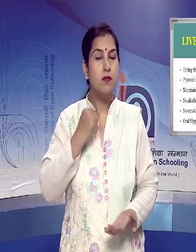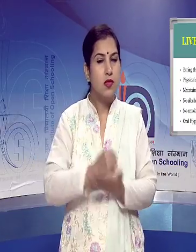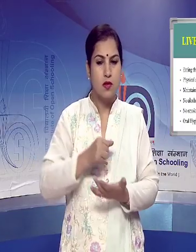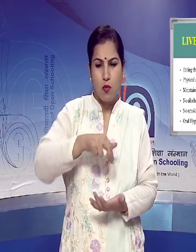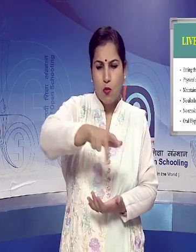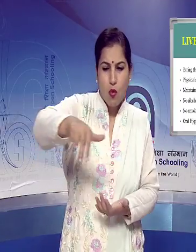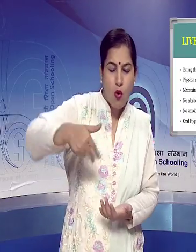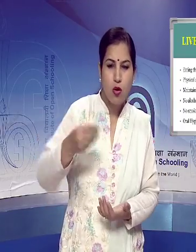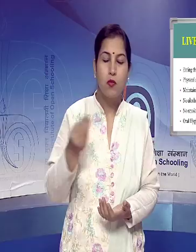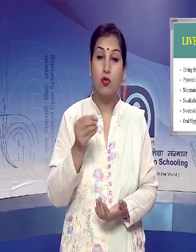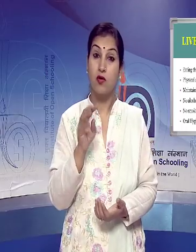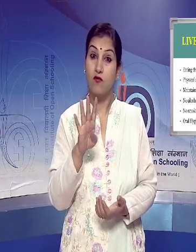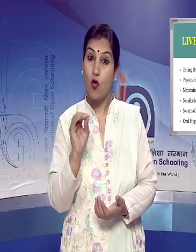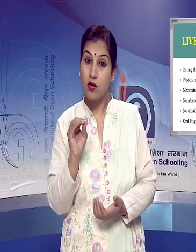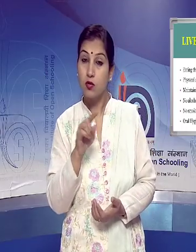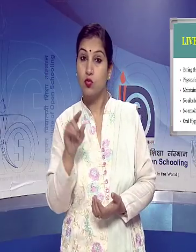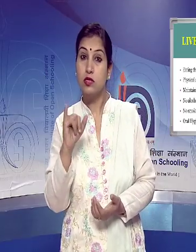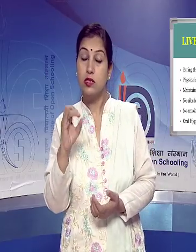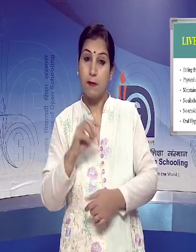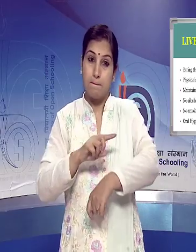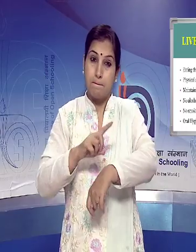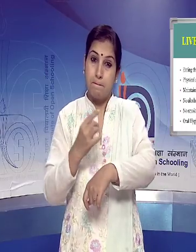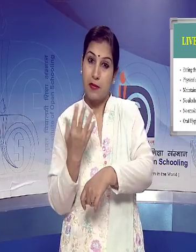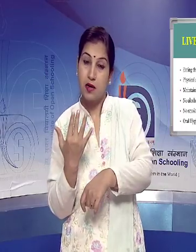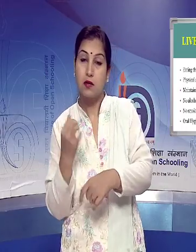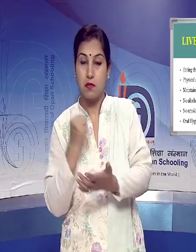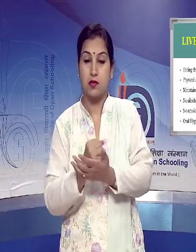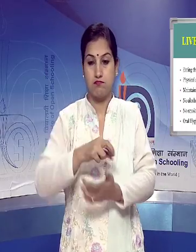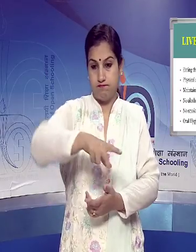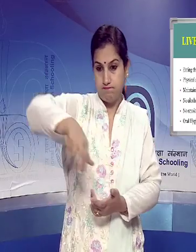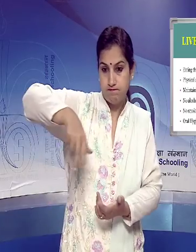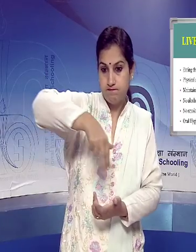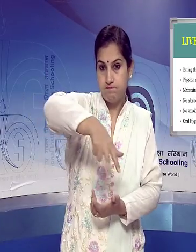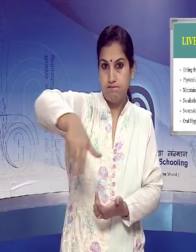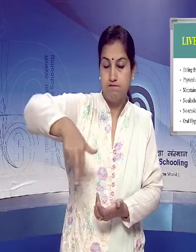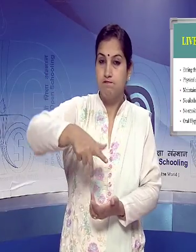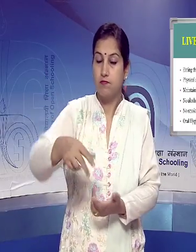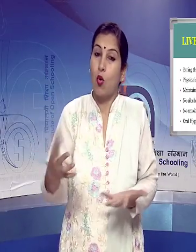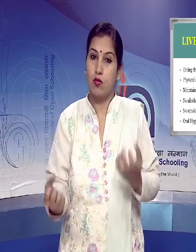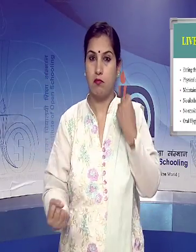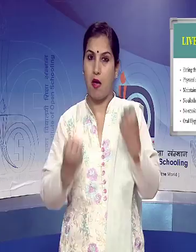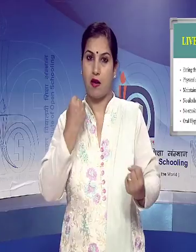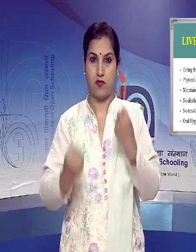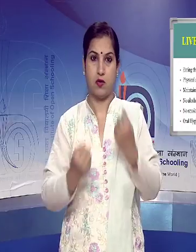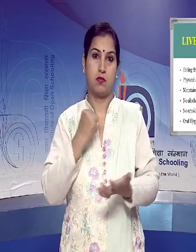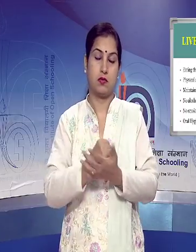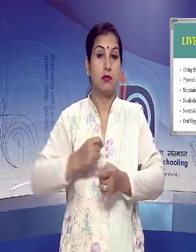We should walk 40 to 60 minutes daily or do some physical activity on regular